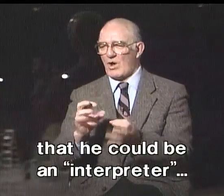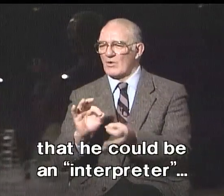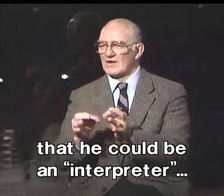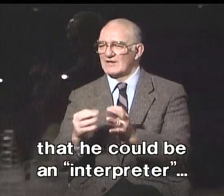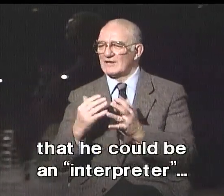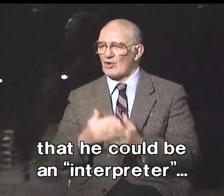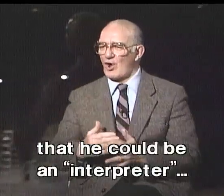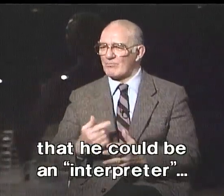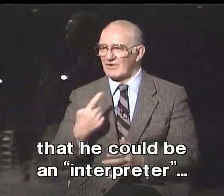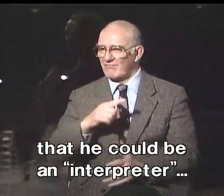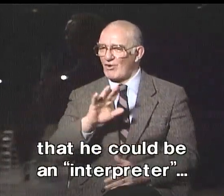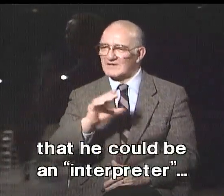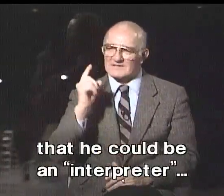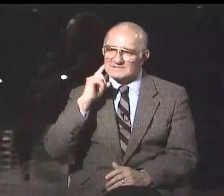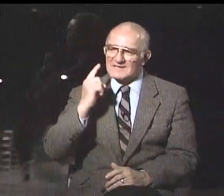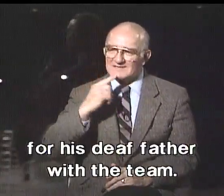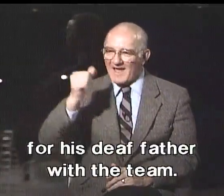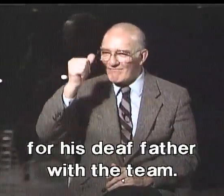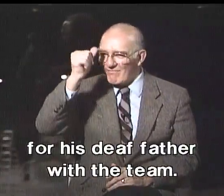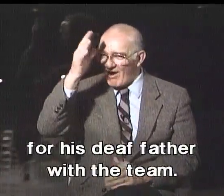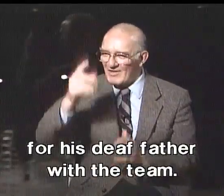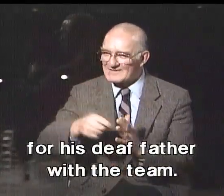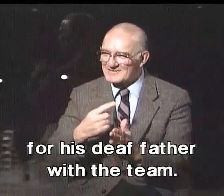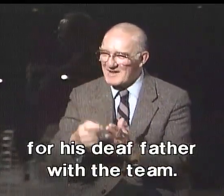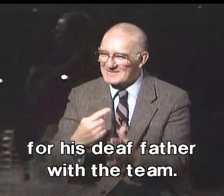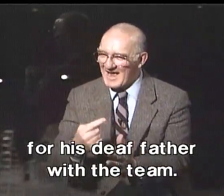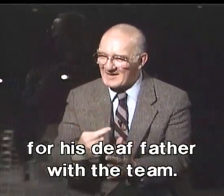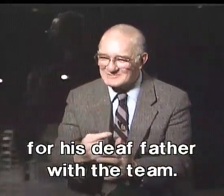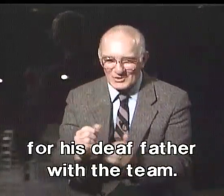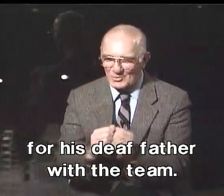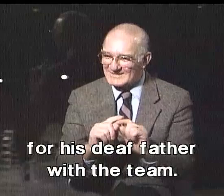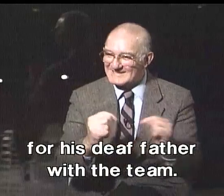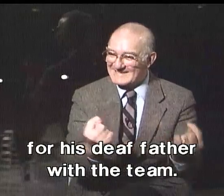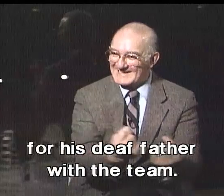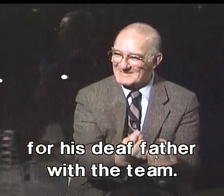an interpreter for his deaf father sometimes with the team.